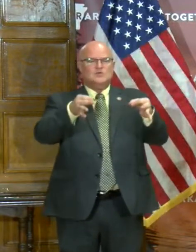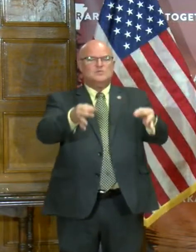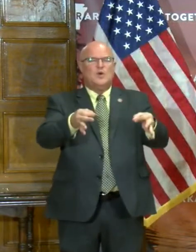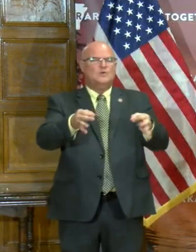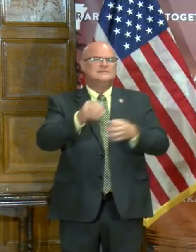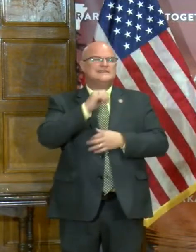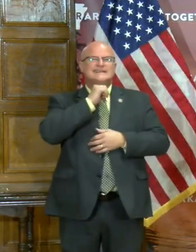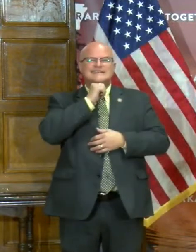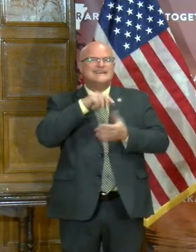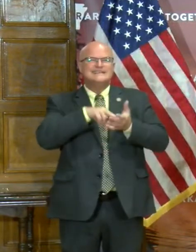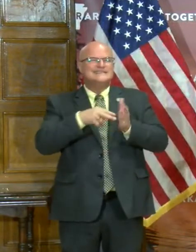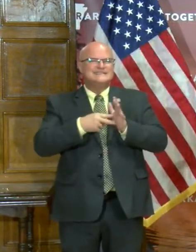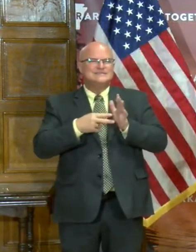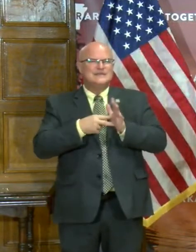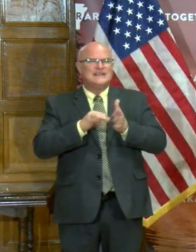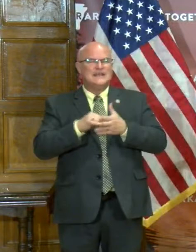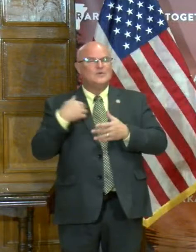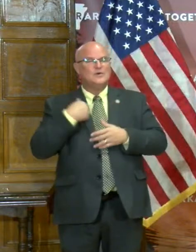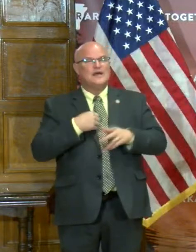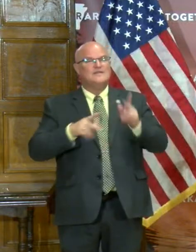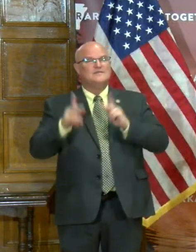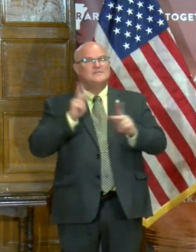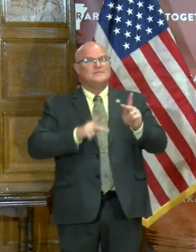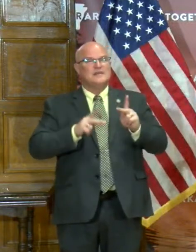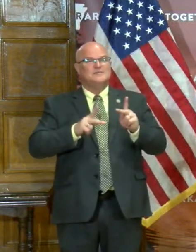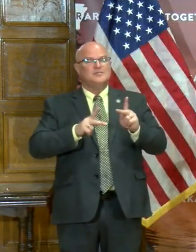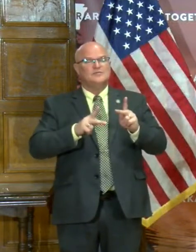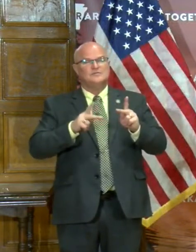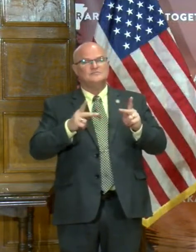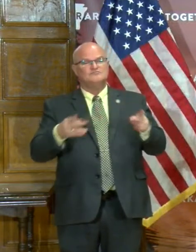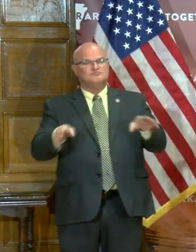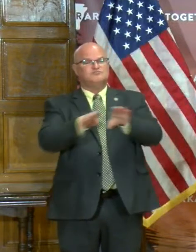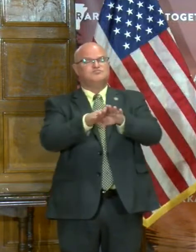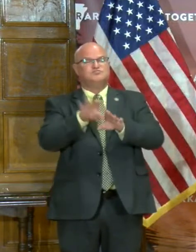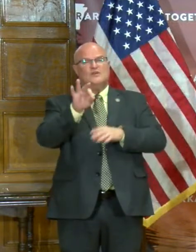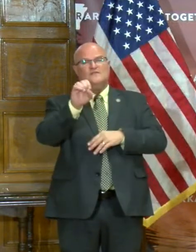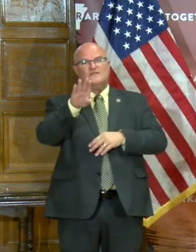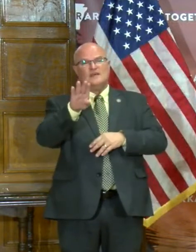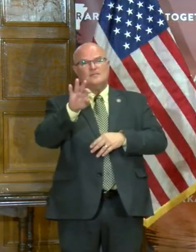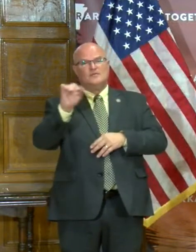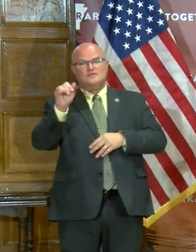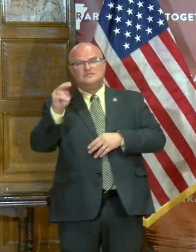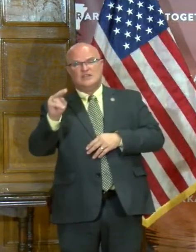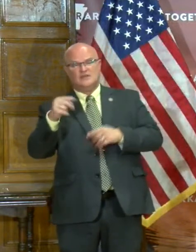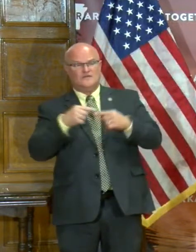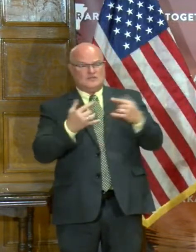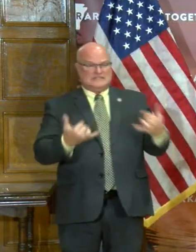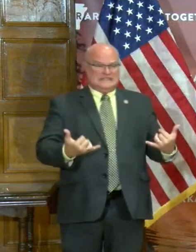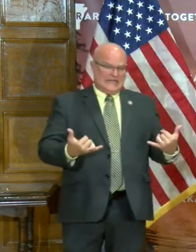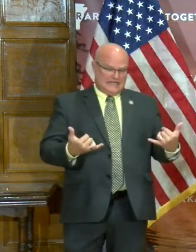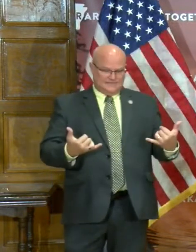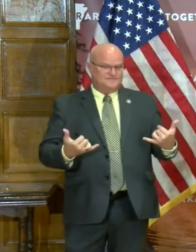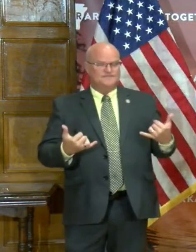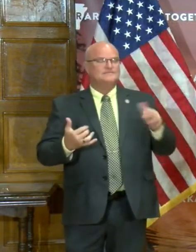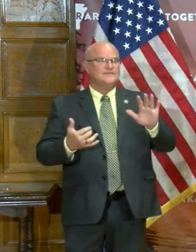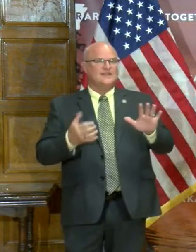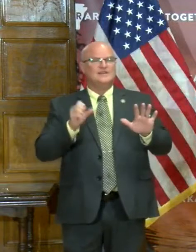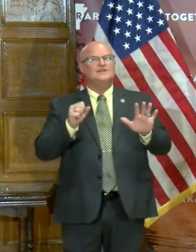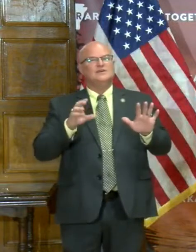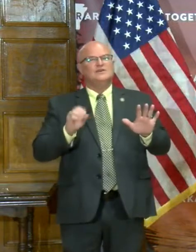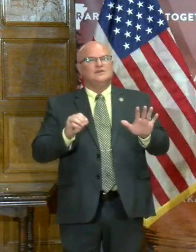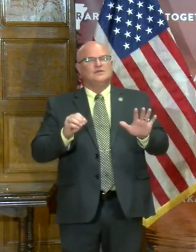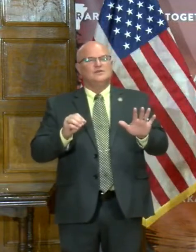that just simply means we're going to have foreclosures in February or January versus now. And